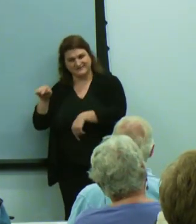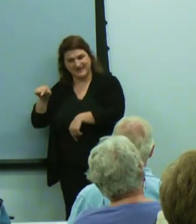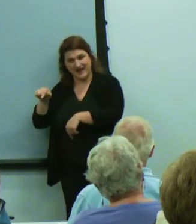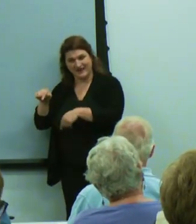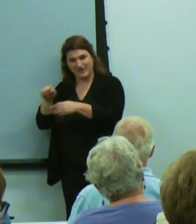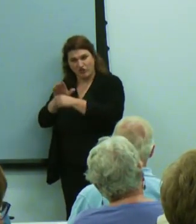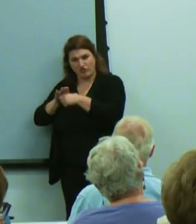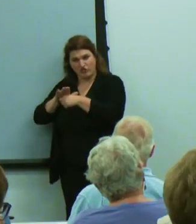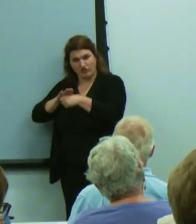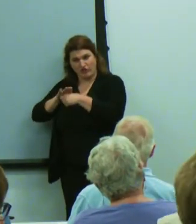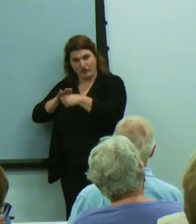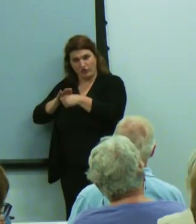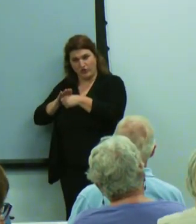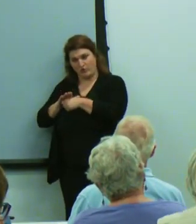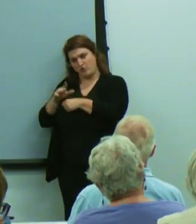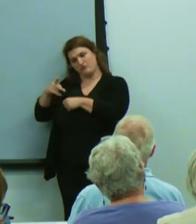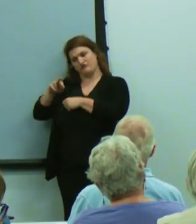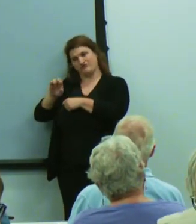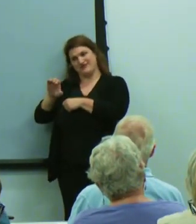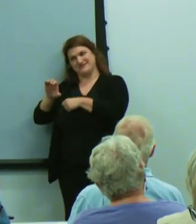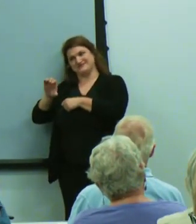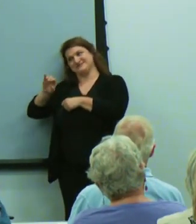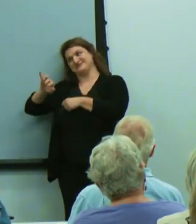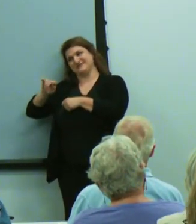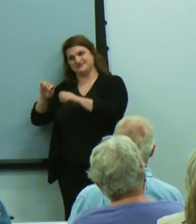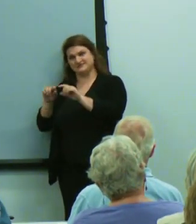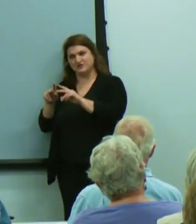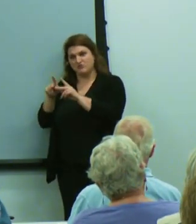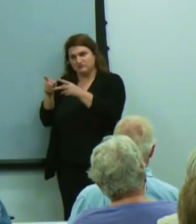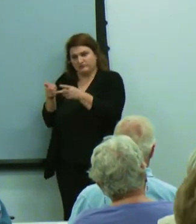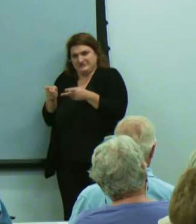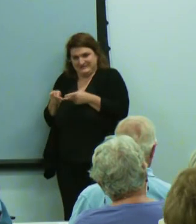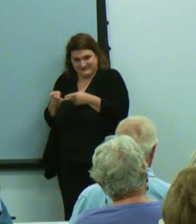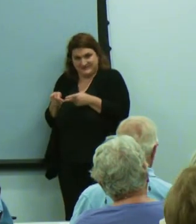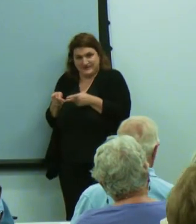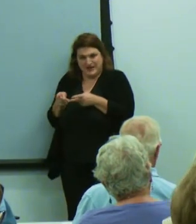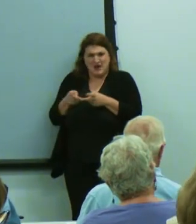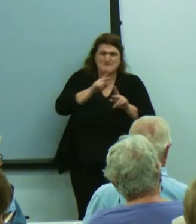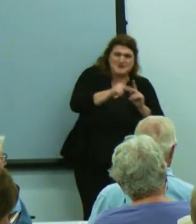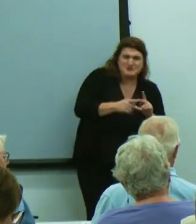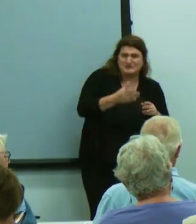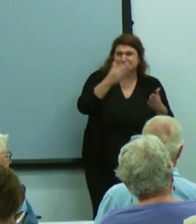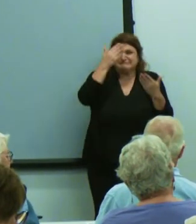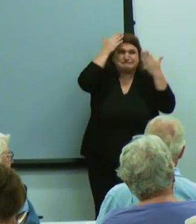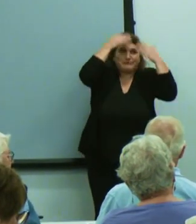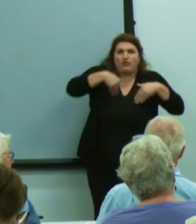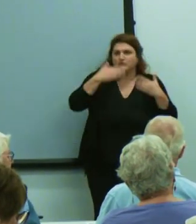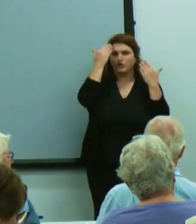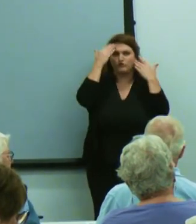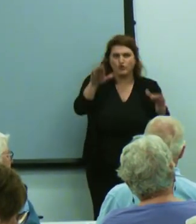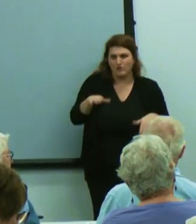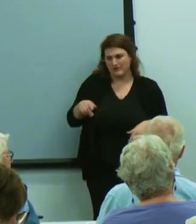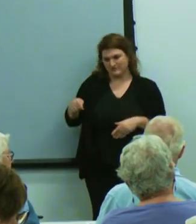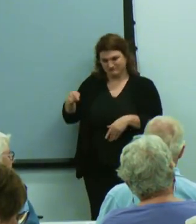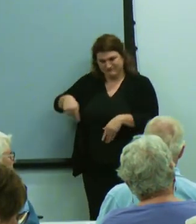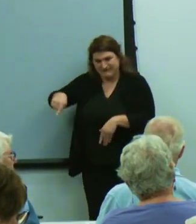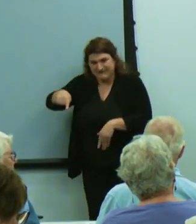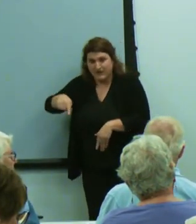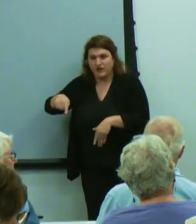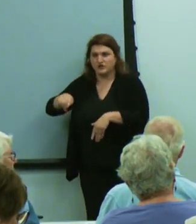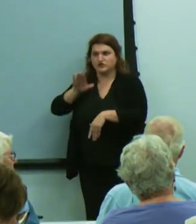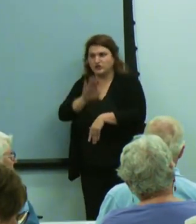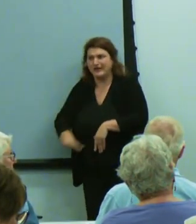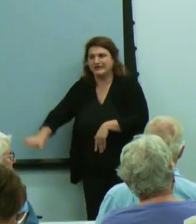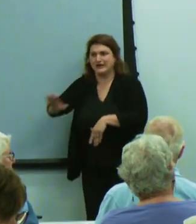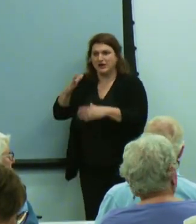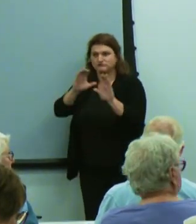they fill those seats. And people are totally unaware of precinct captains voting in a party to pick